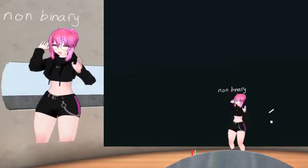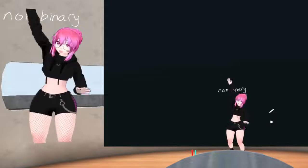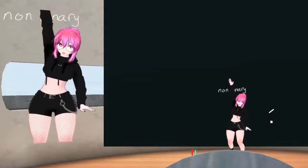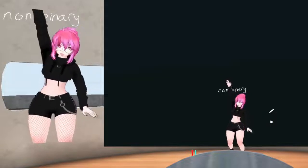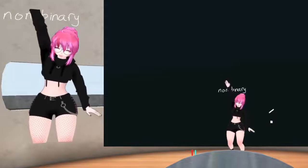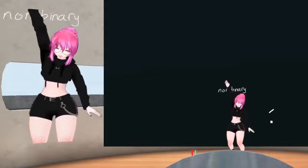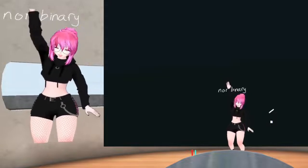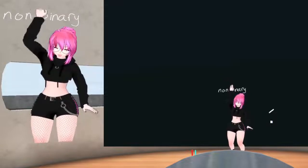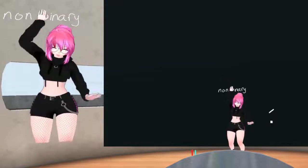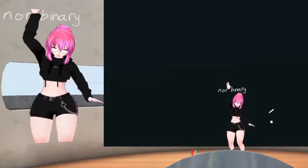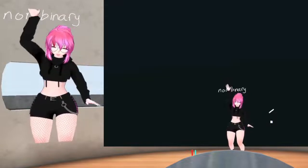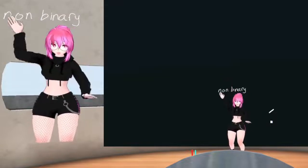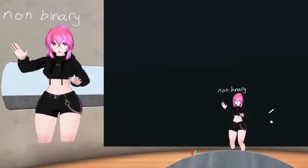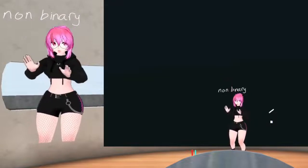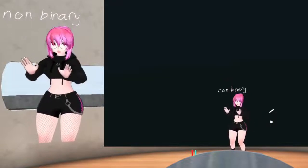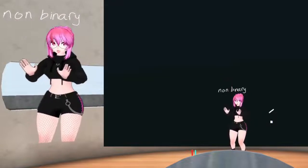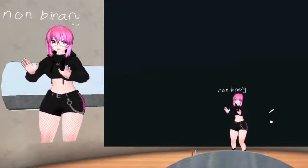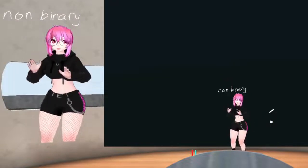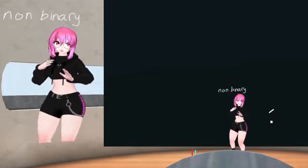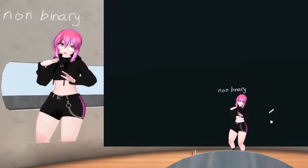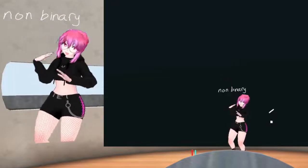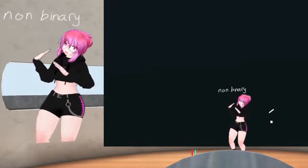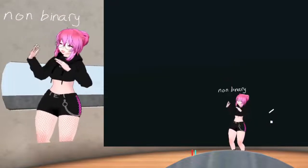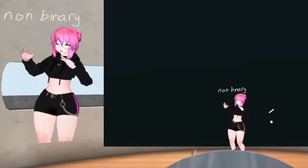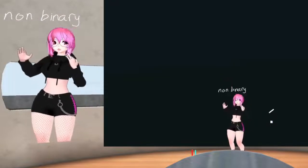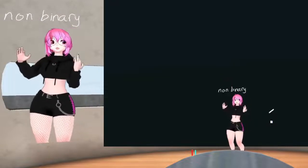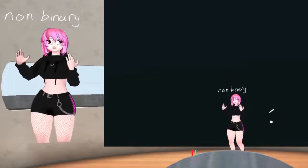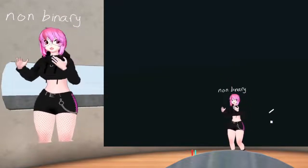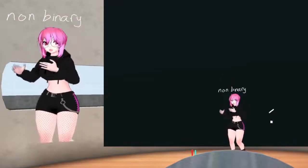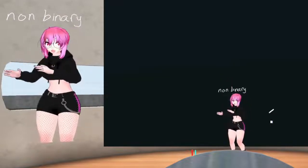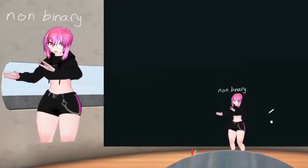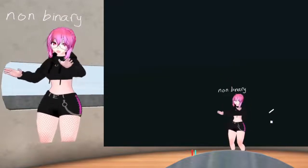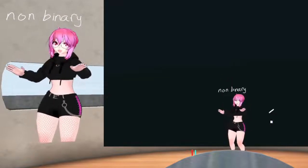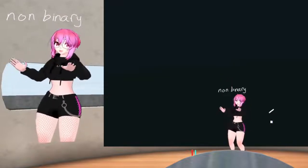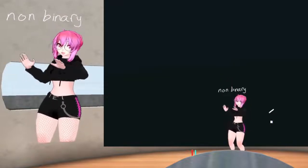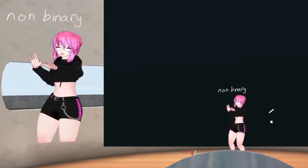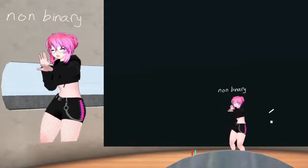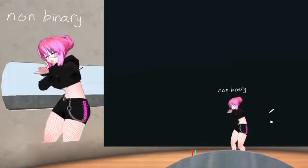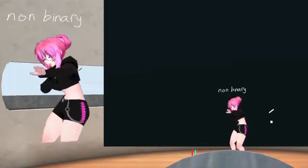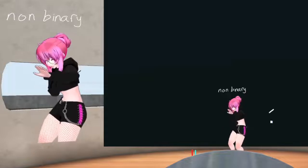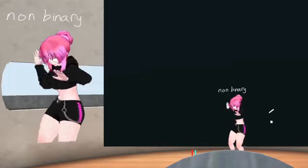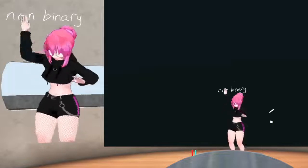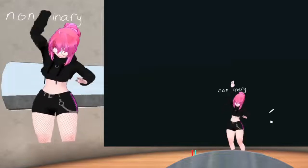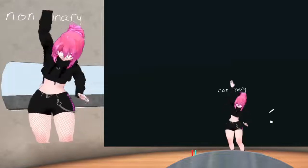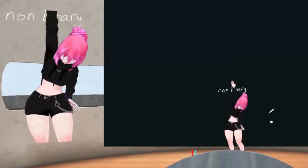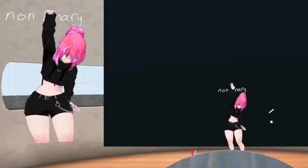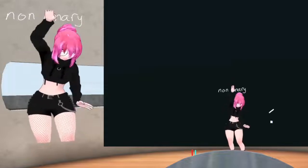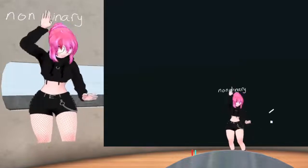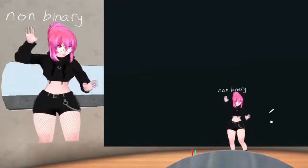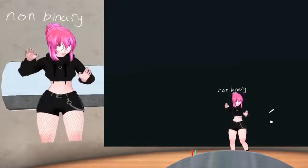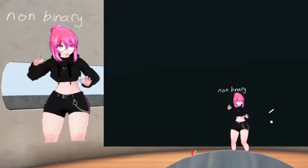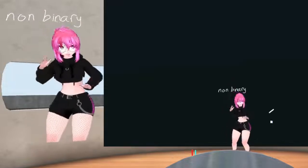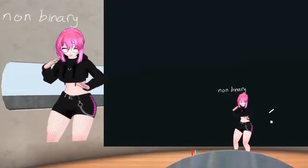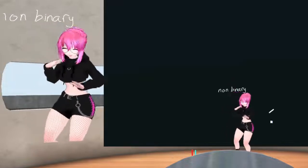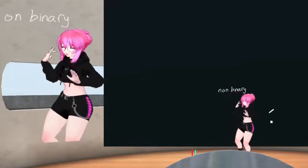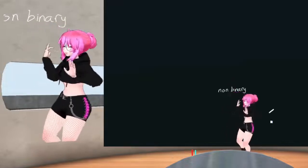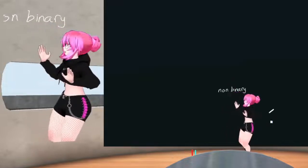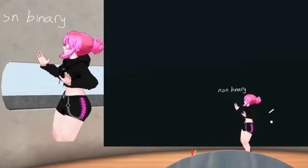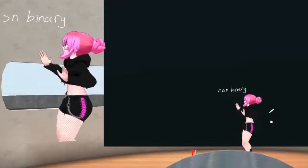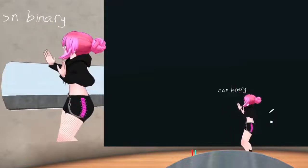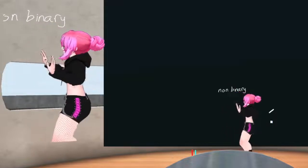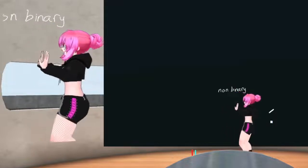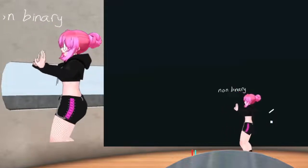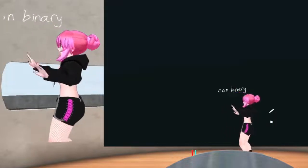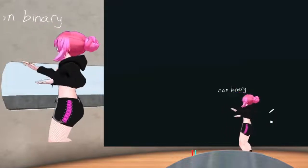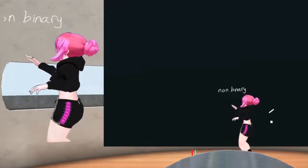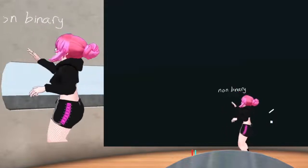like, I have a question. I was like, whoa. I turned around and your hand like shot to the sky. That was really